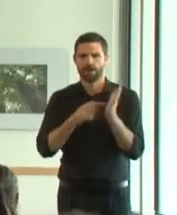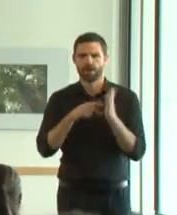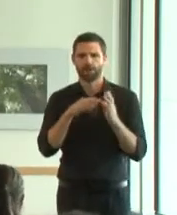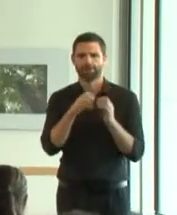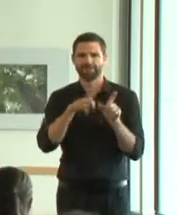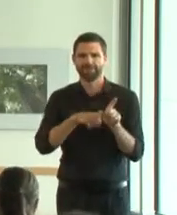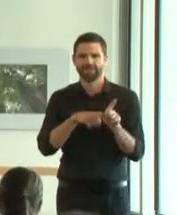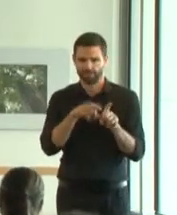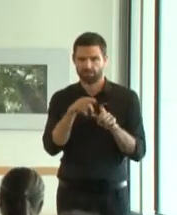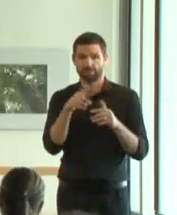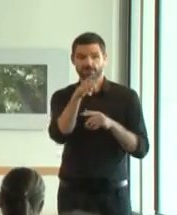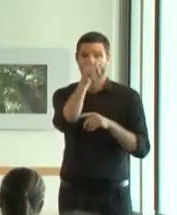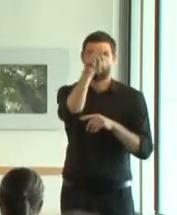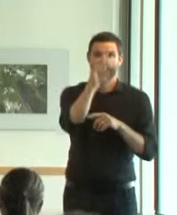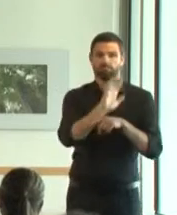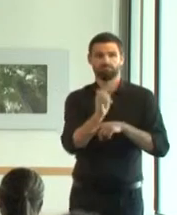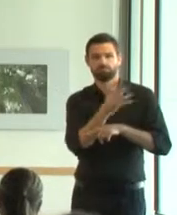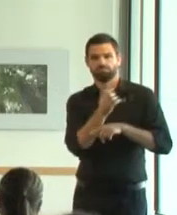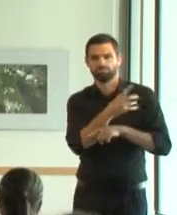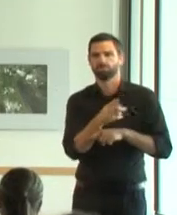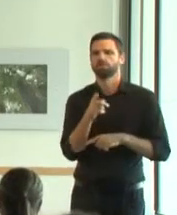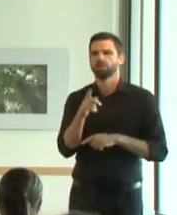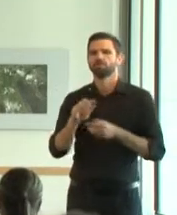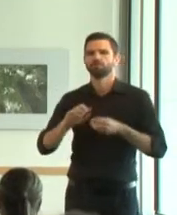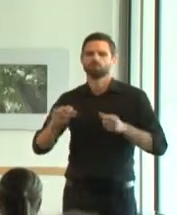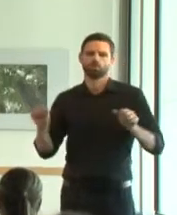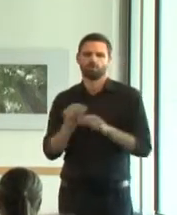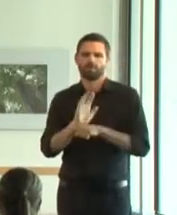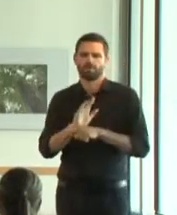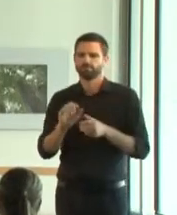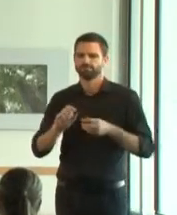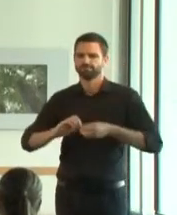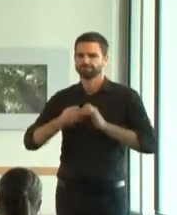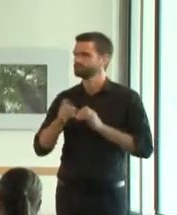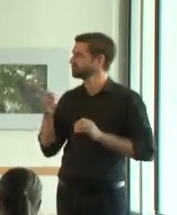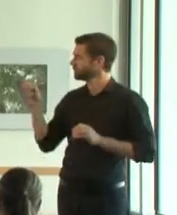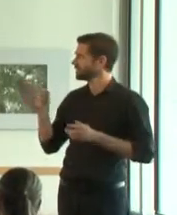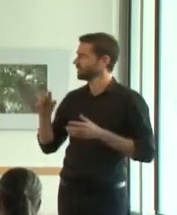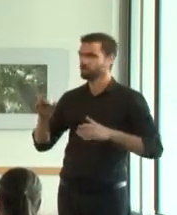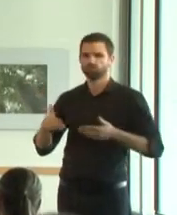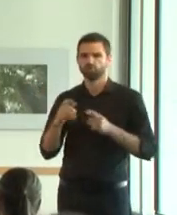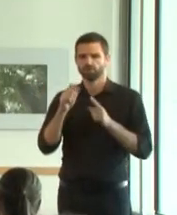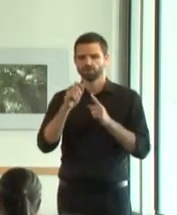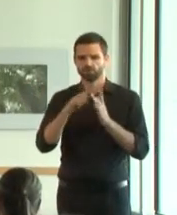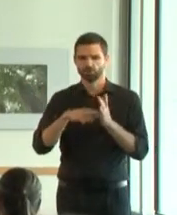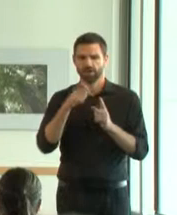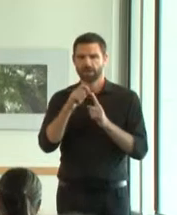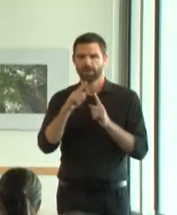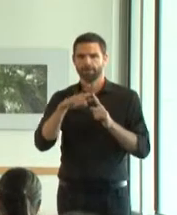cool. But we introduced JPEG 2000s into the mix, which for those of you that don't know is another image